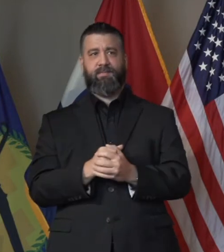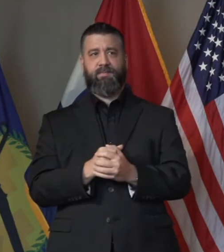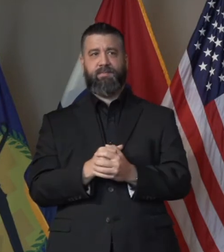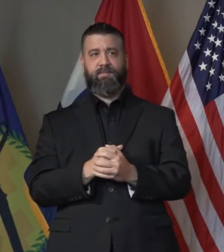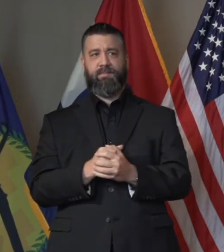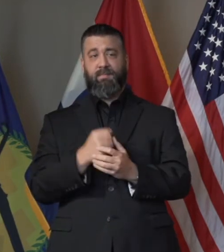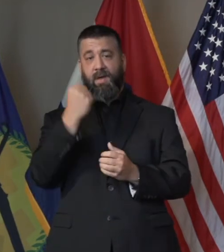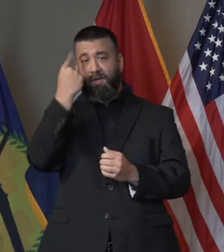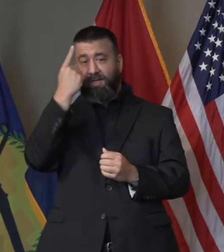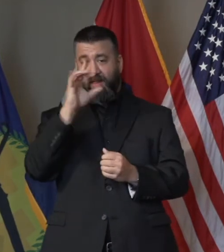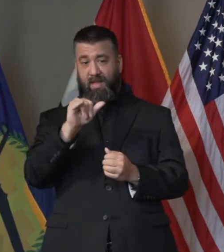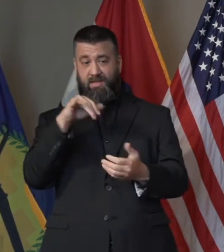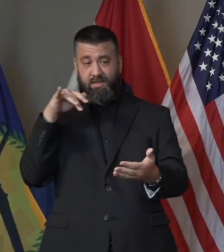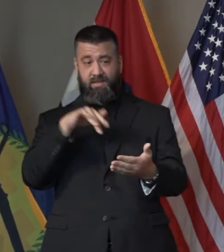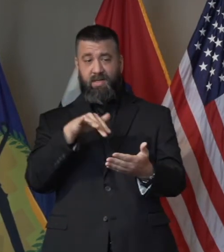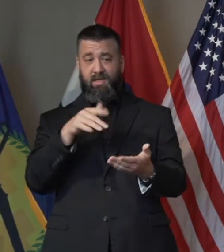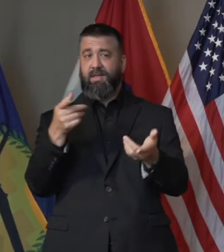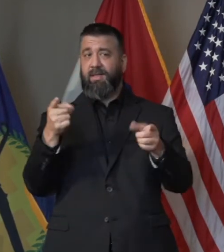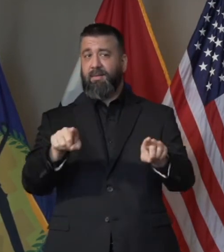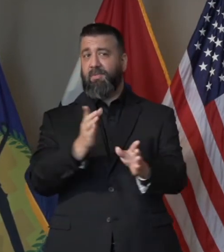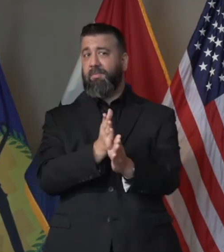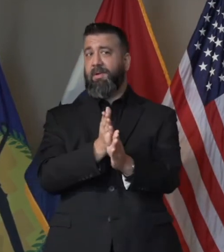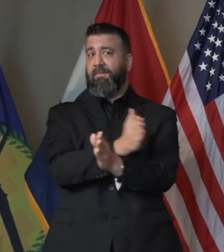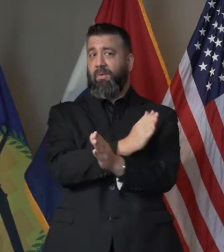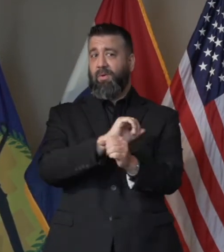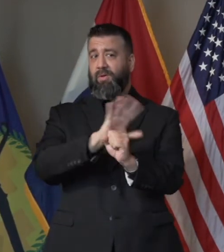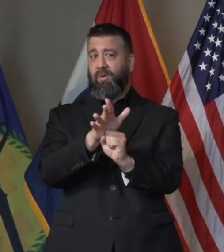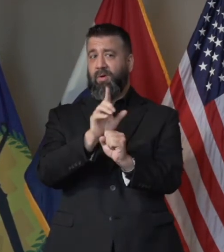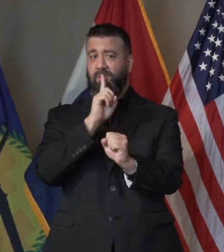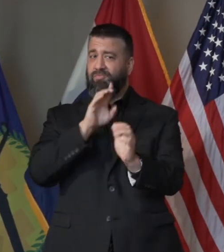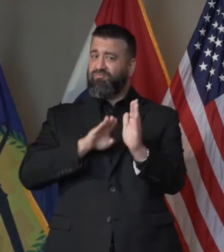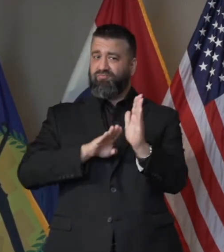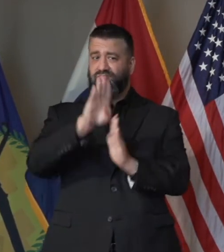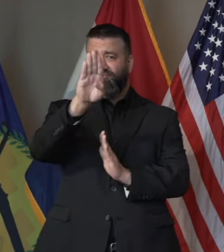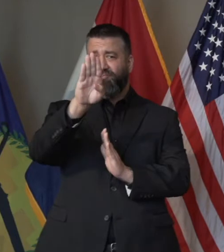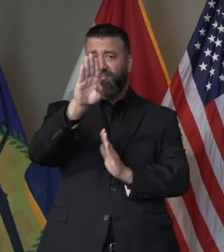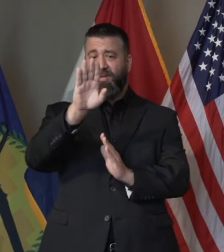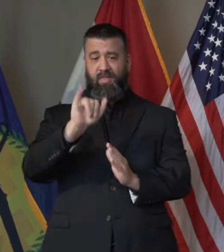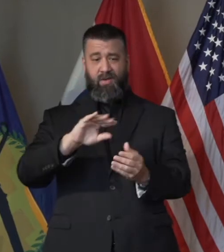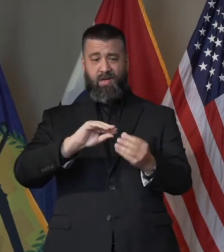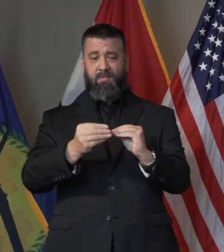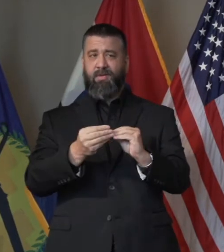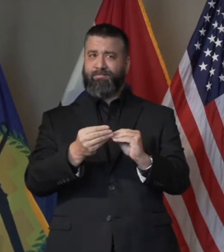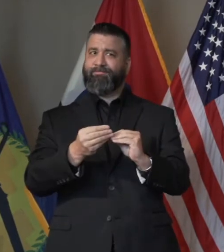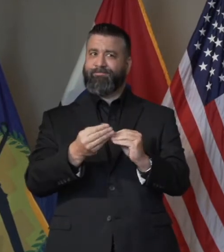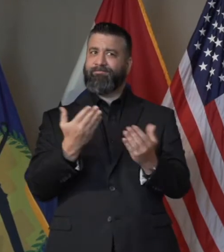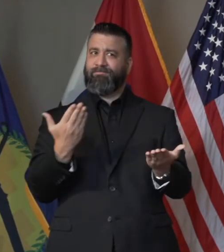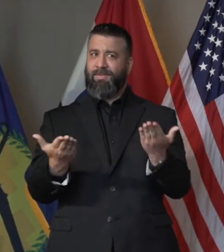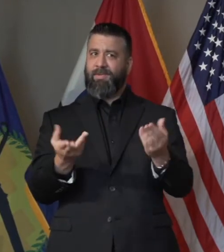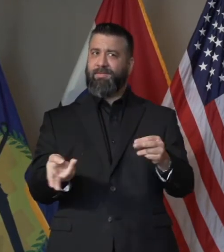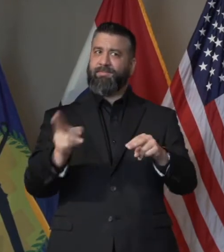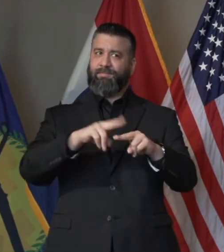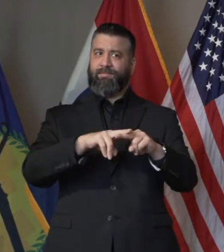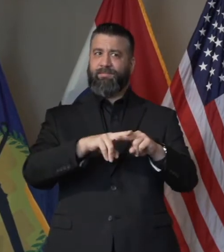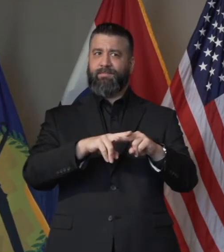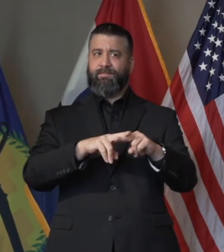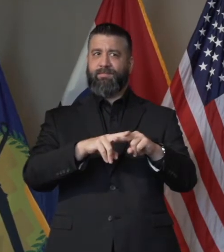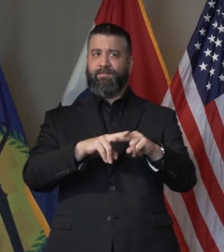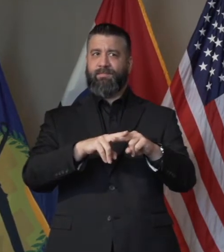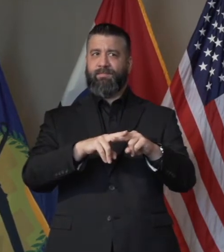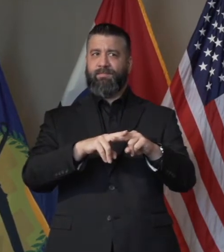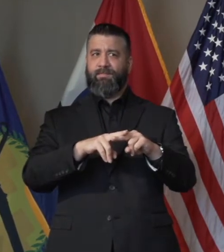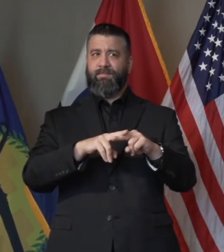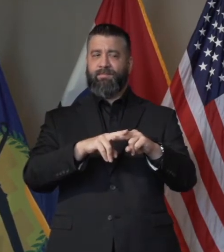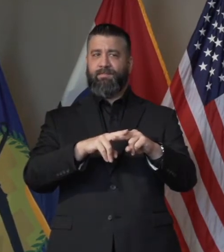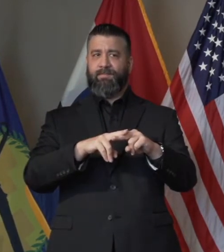surge of cases, current prevalence is certainly much higher. These findings are the first representative assessment